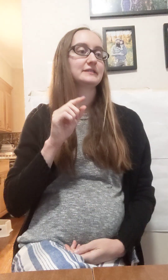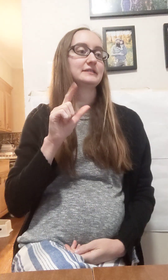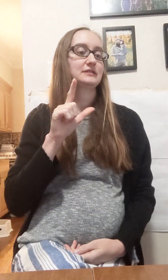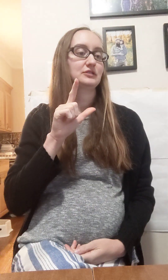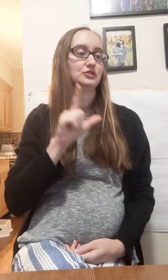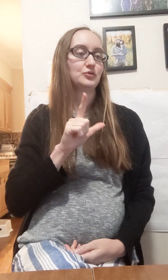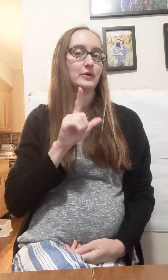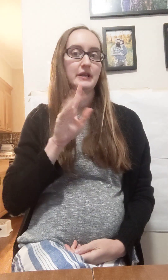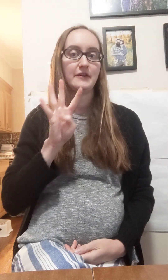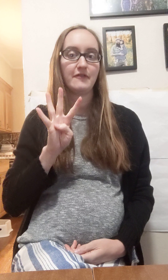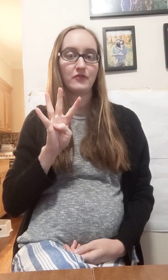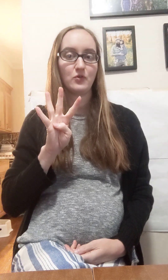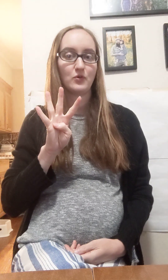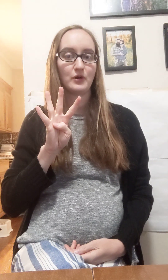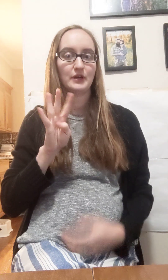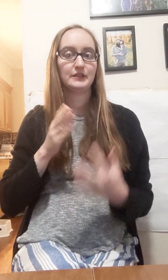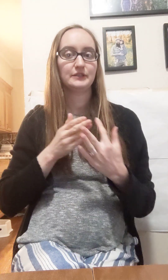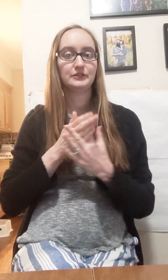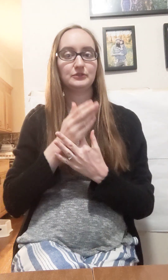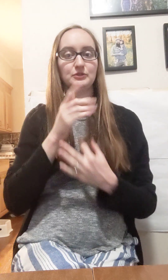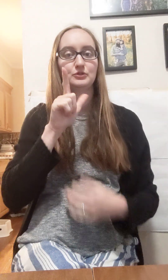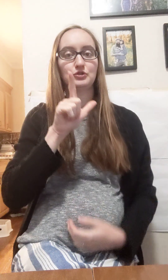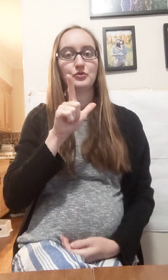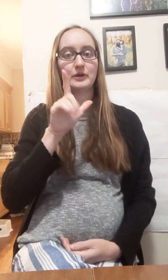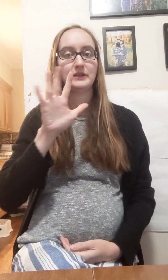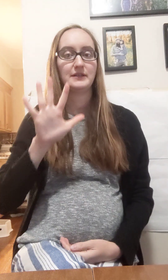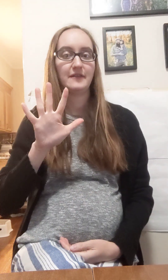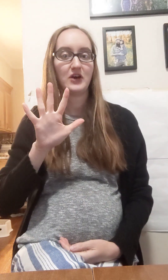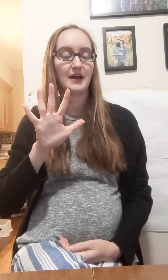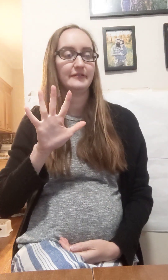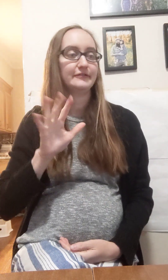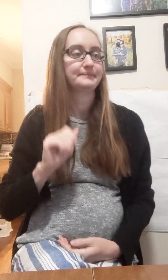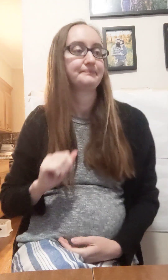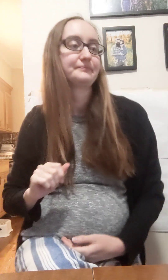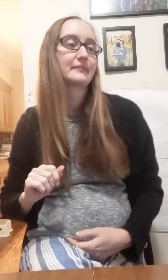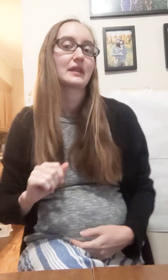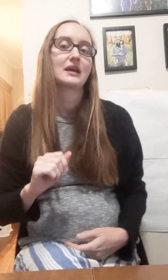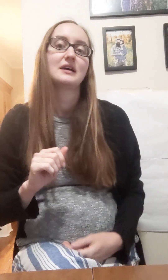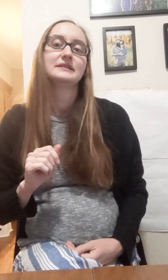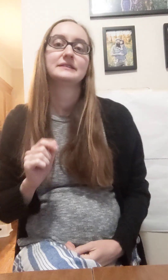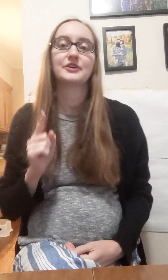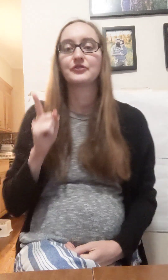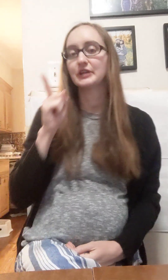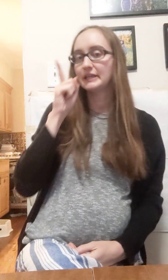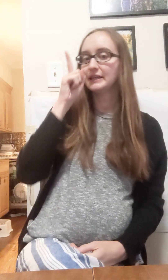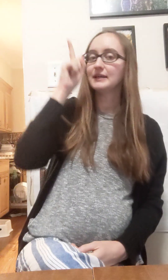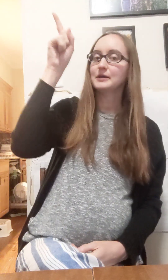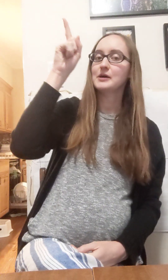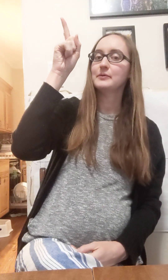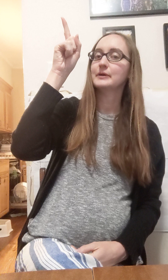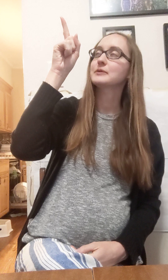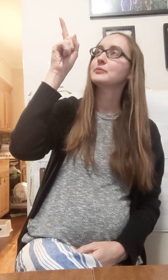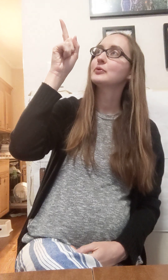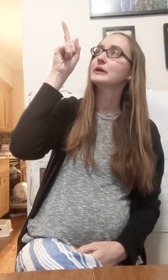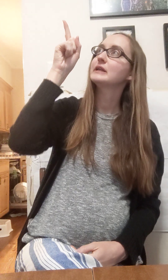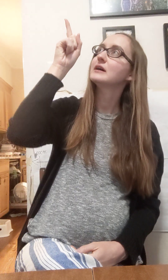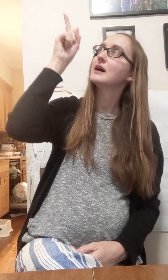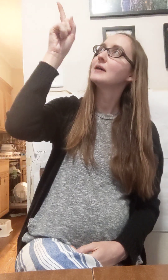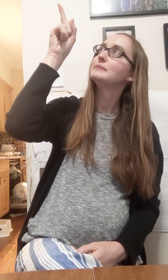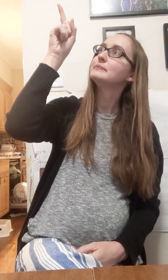verses 24 through 25. So for he, we're going to point up